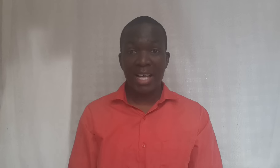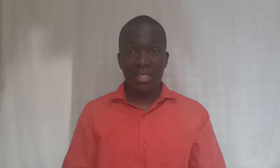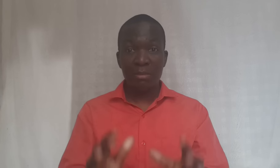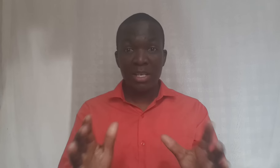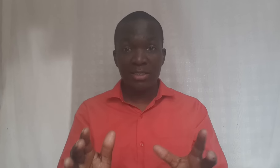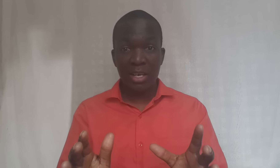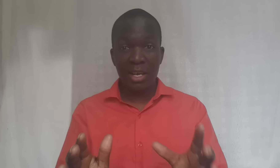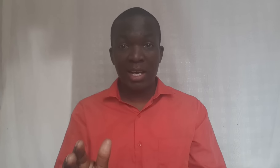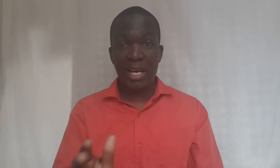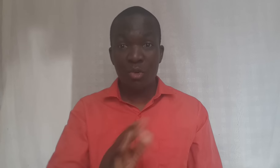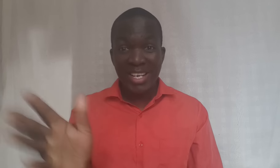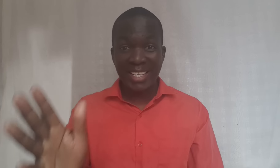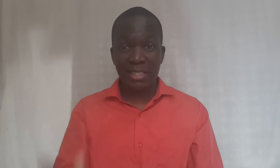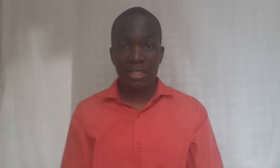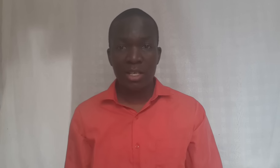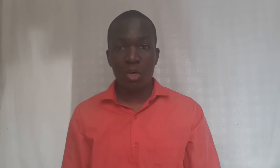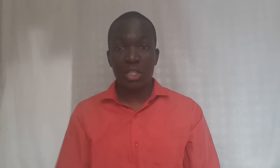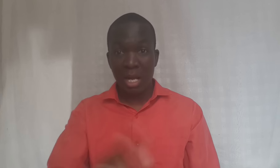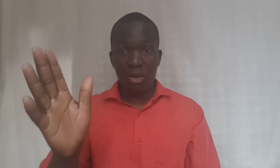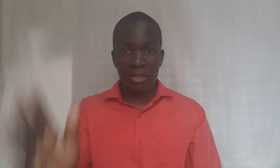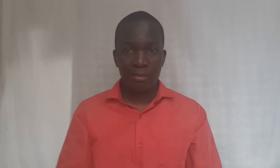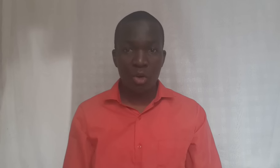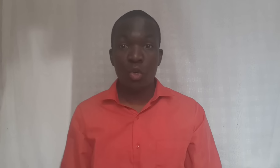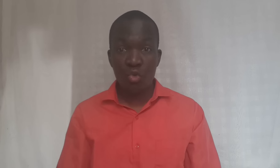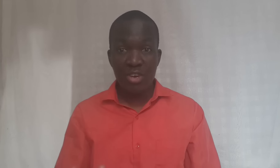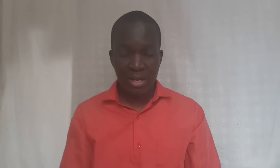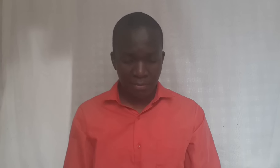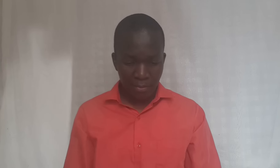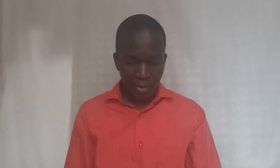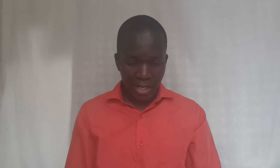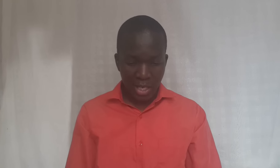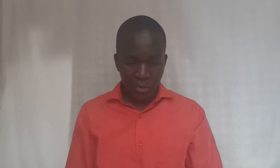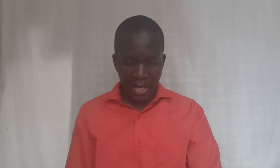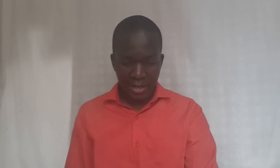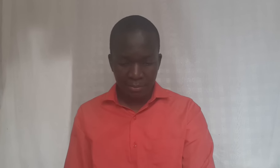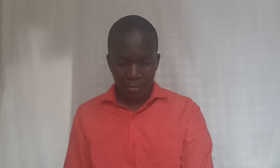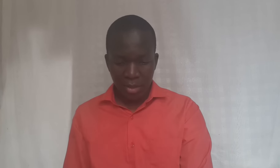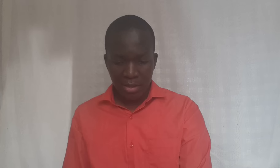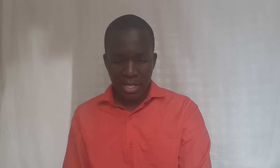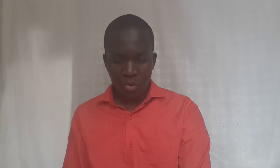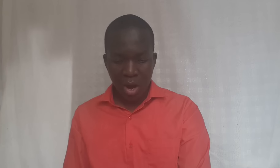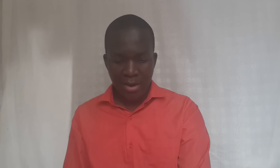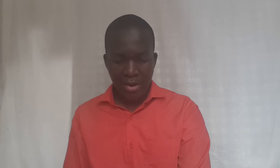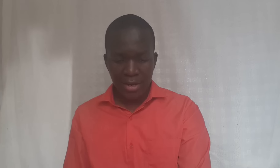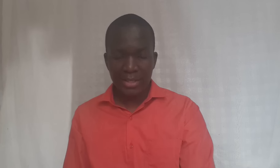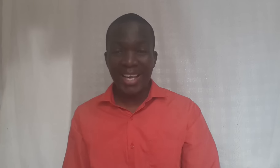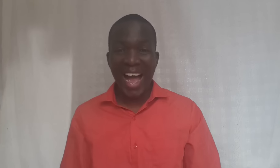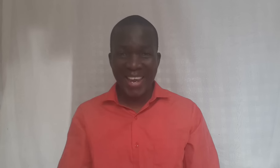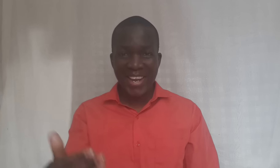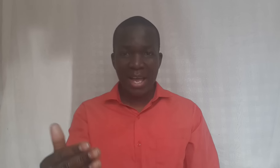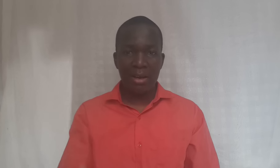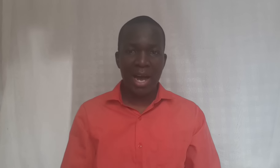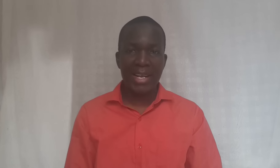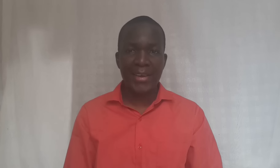That means rudeness, or stubborn, or rude. That's how we sign. The next word here is idea. An